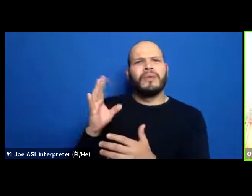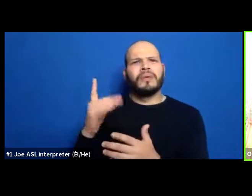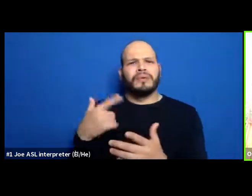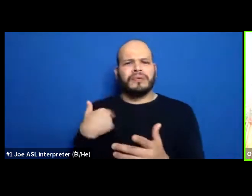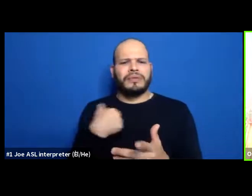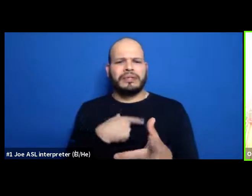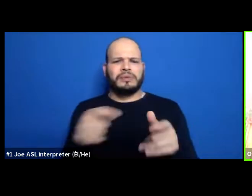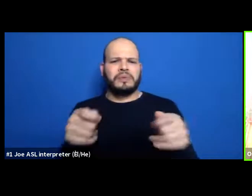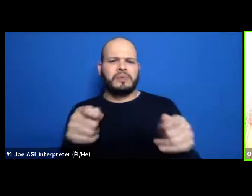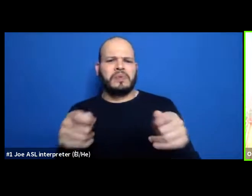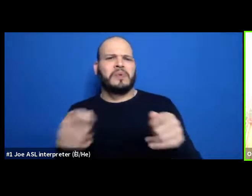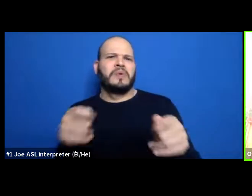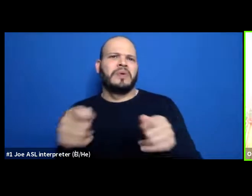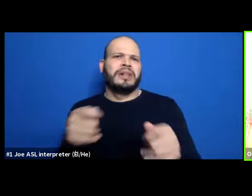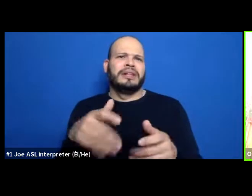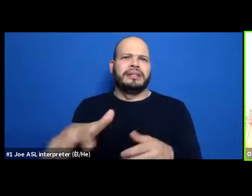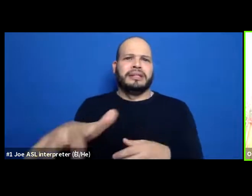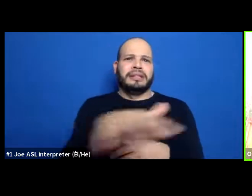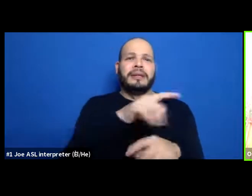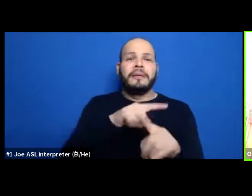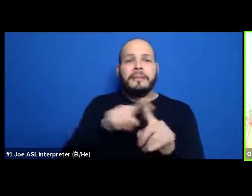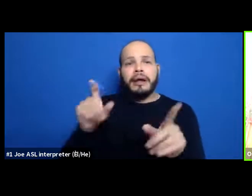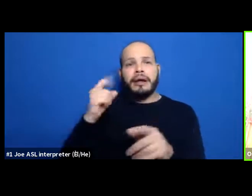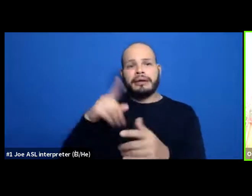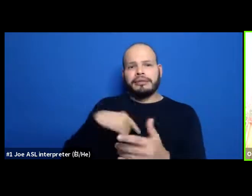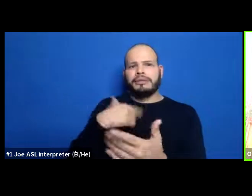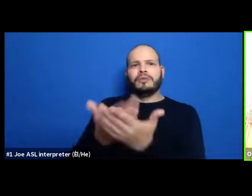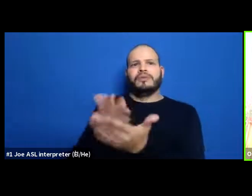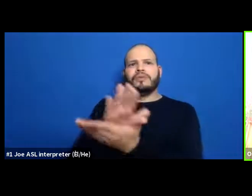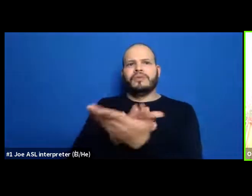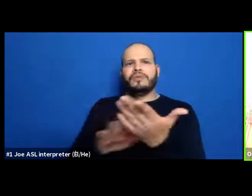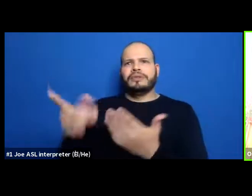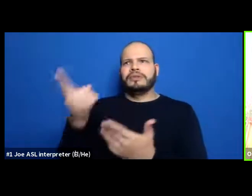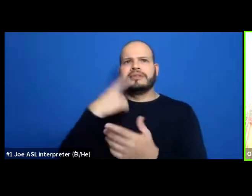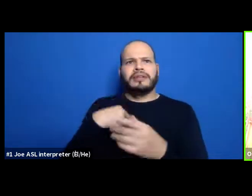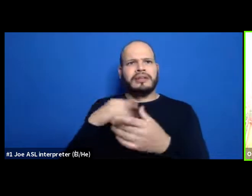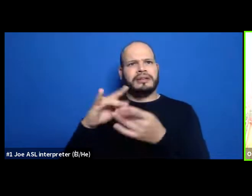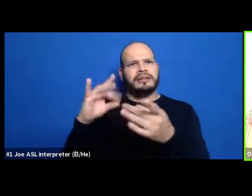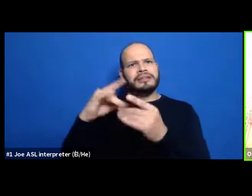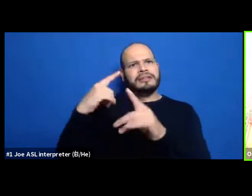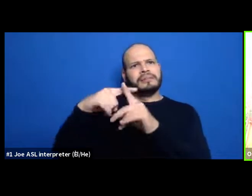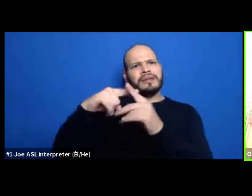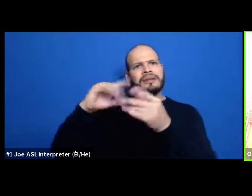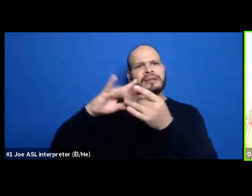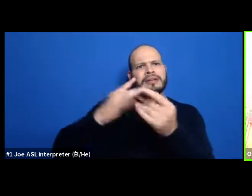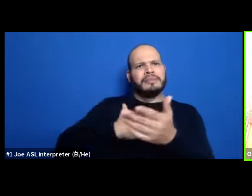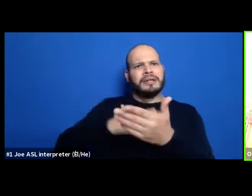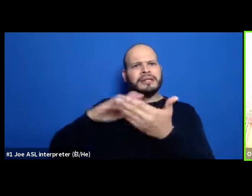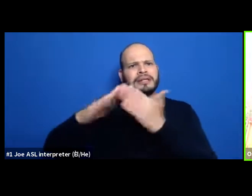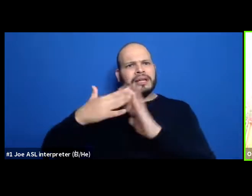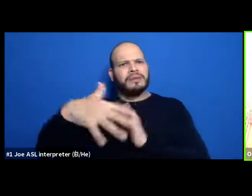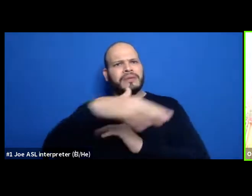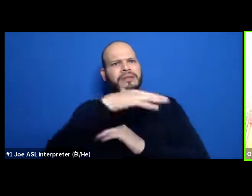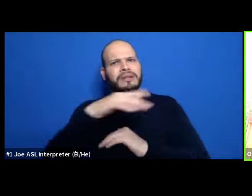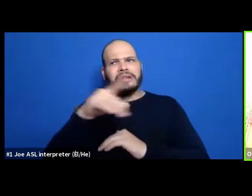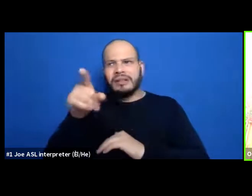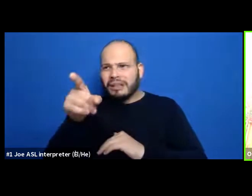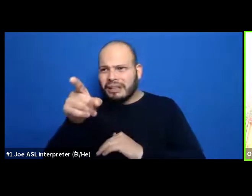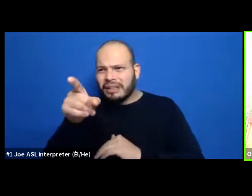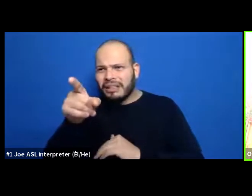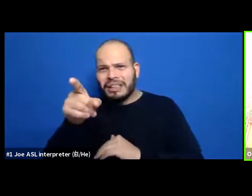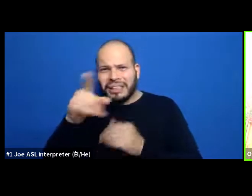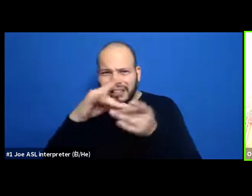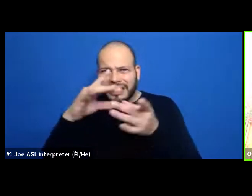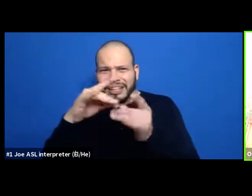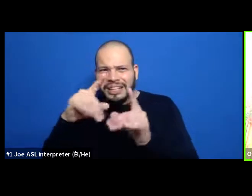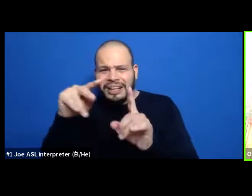that, he gave me access to memory that liberated me, that allowed me to see myself in a new way. And what I learned was that Nairobi